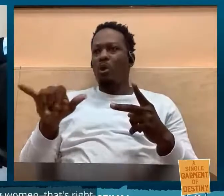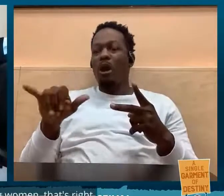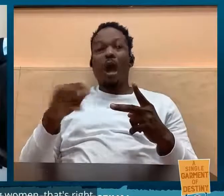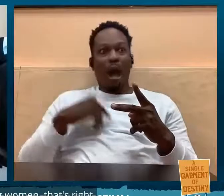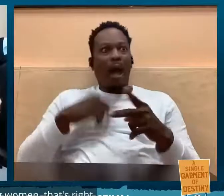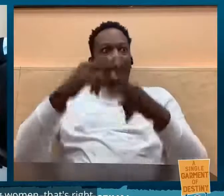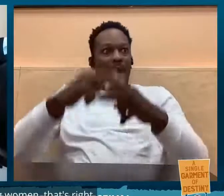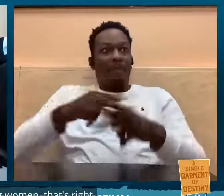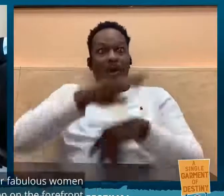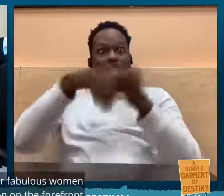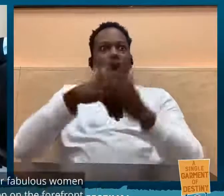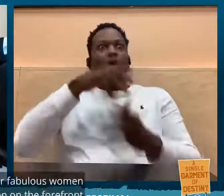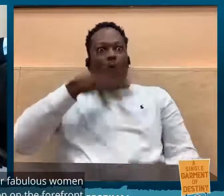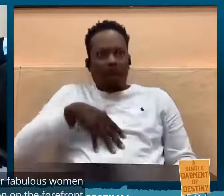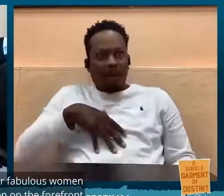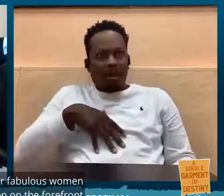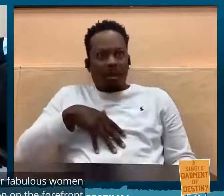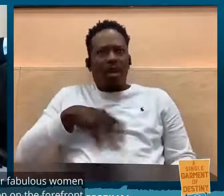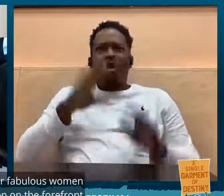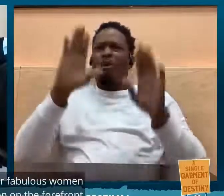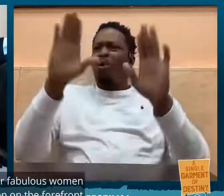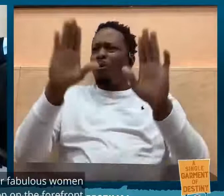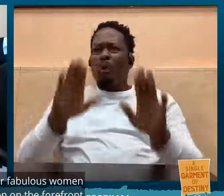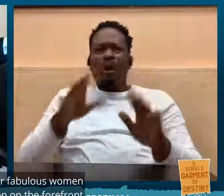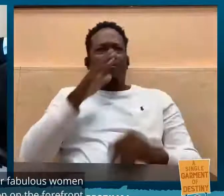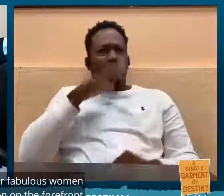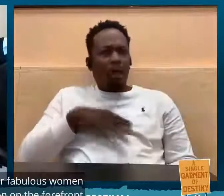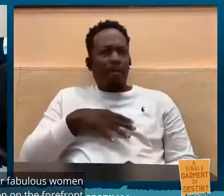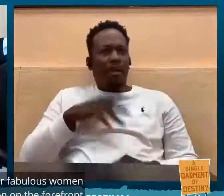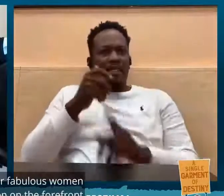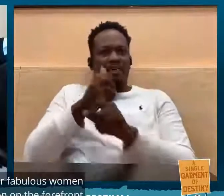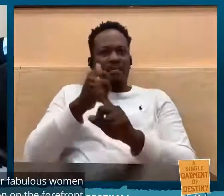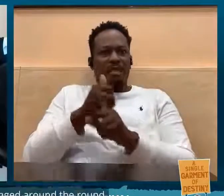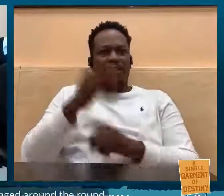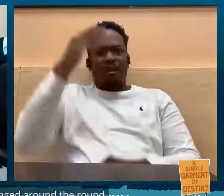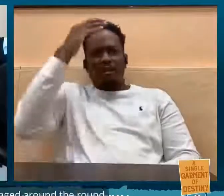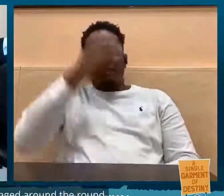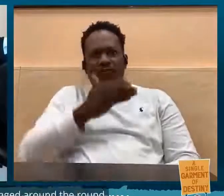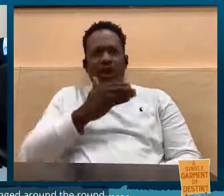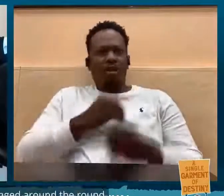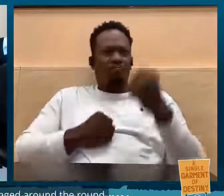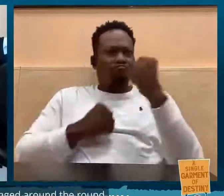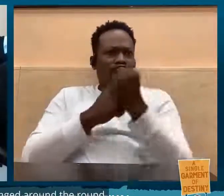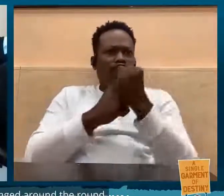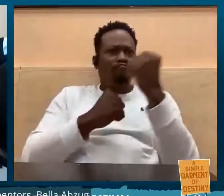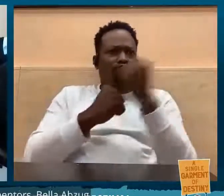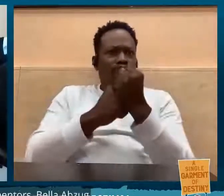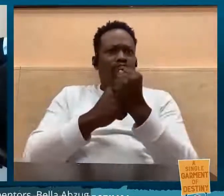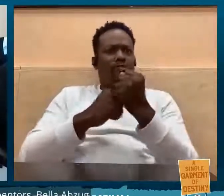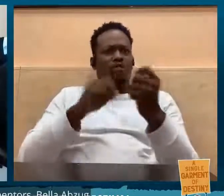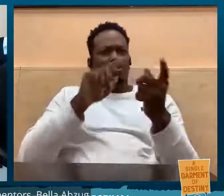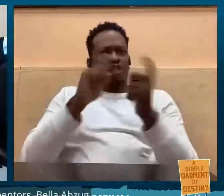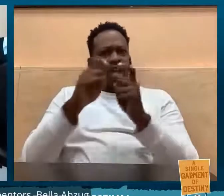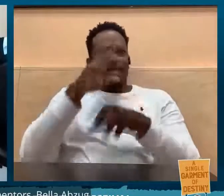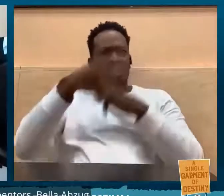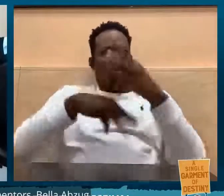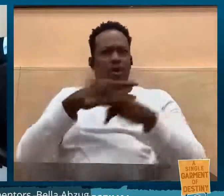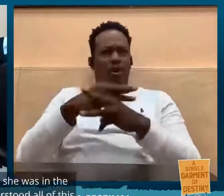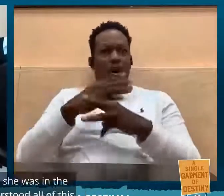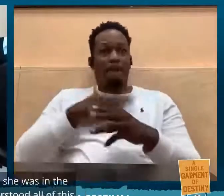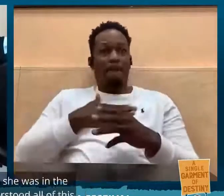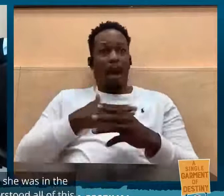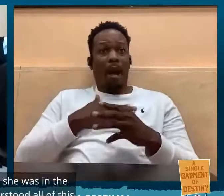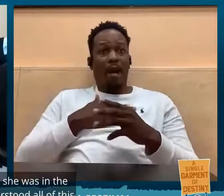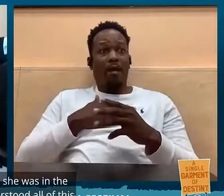am naming women, that's right, so many other fabulous women who have been on the forefront and lines of change around the world, or one of my mentors, Bella